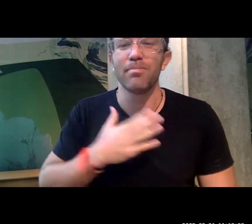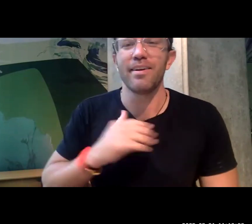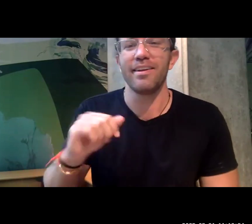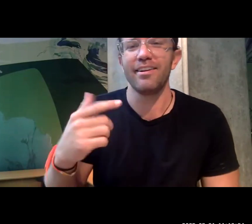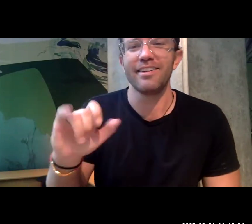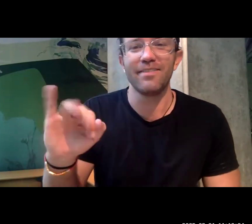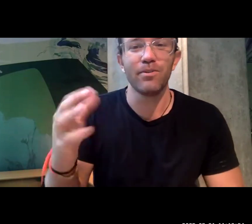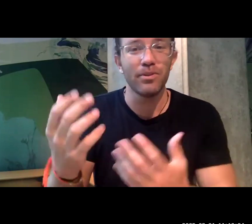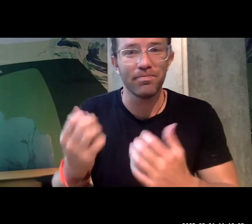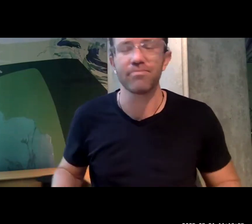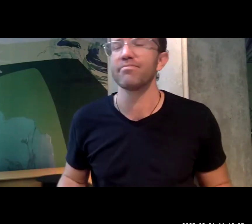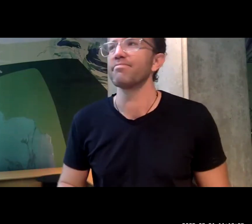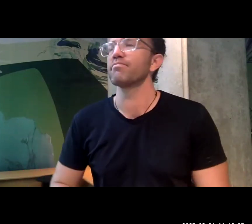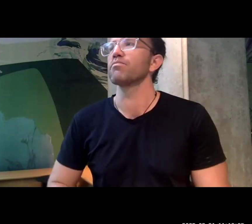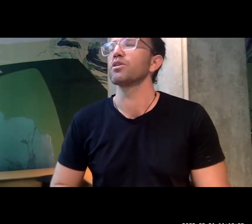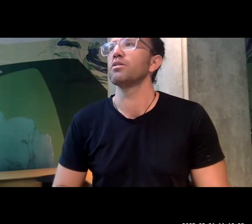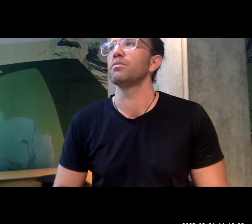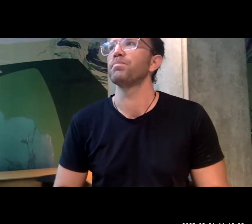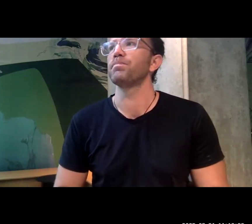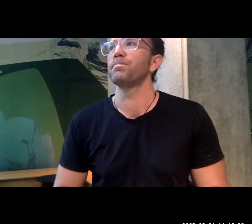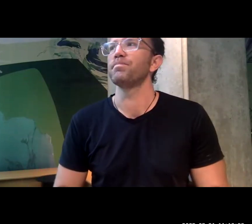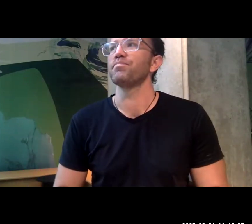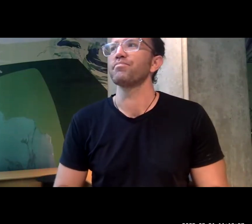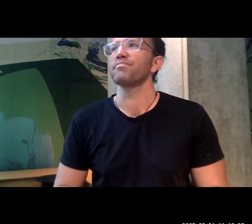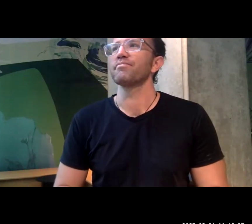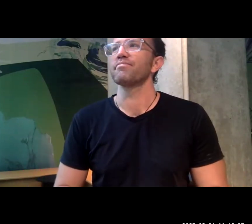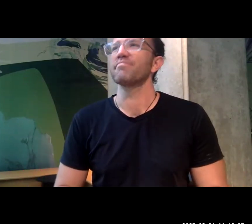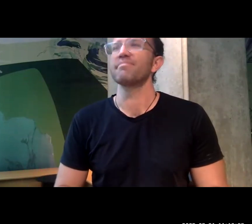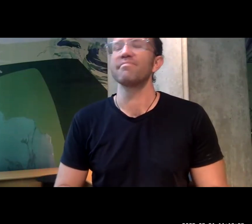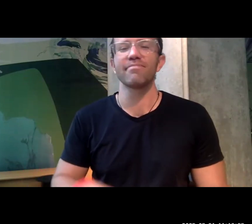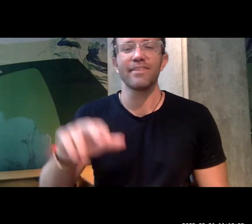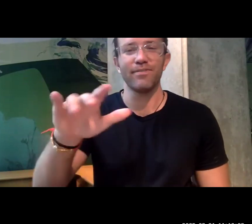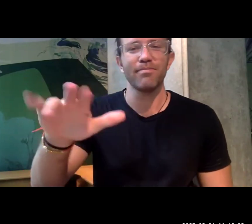8 years ago, I think, at that point. Now you can figure out my age if you want to do the math.